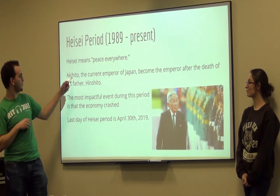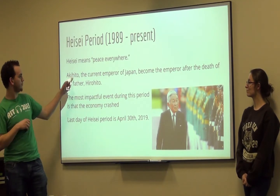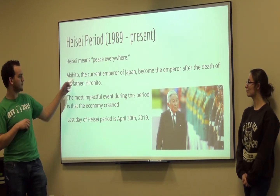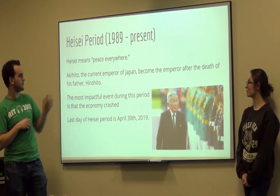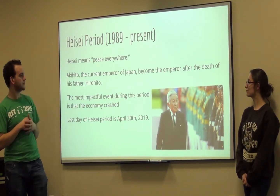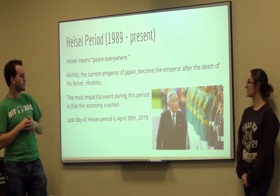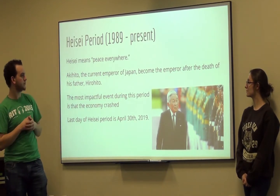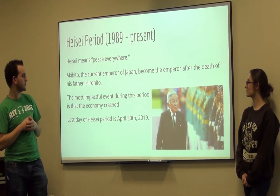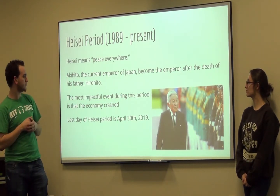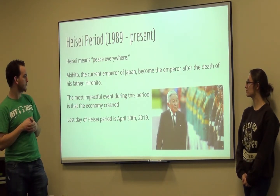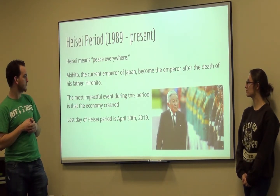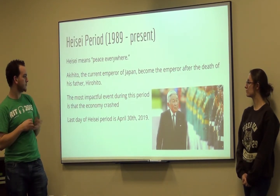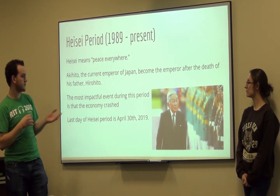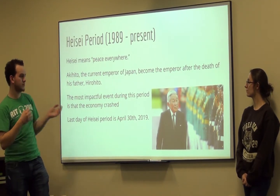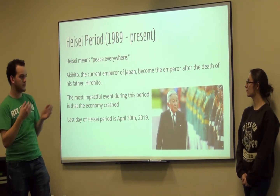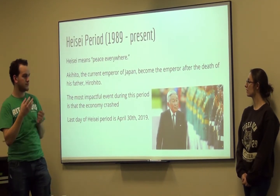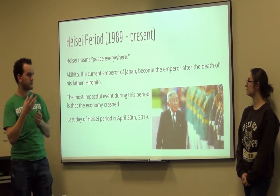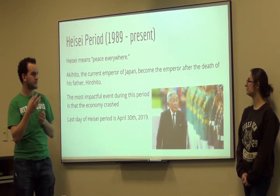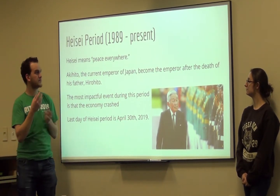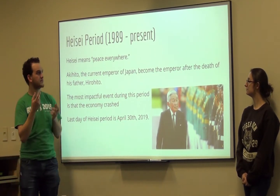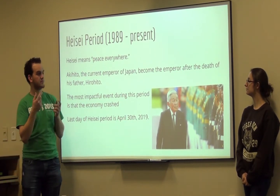became and is the current Emperor of Japan.